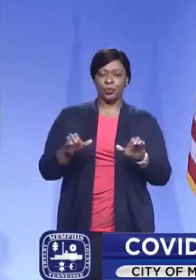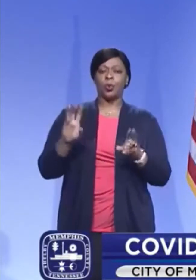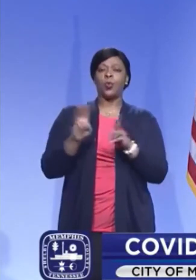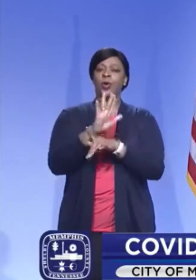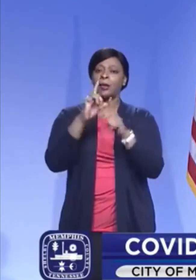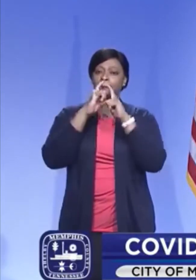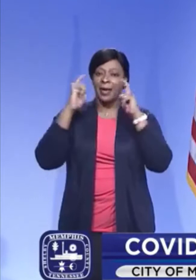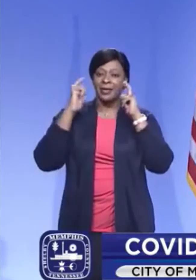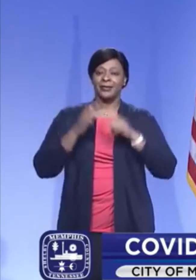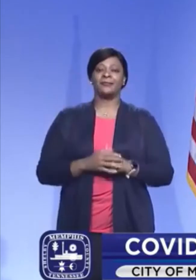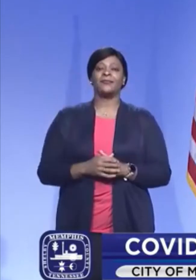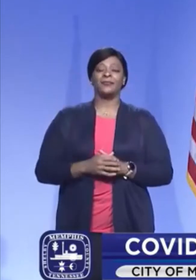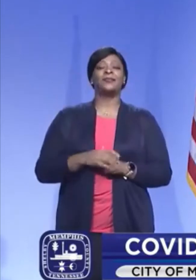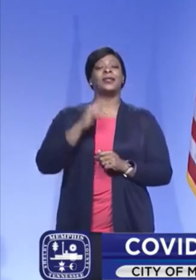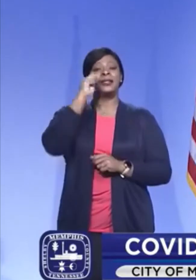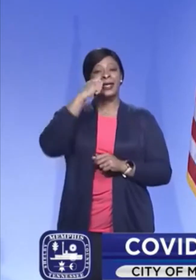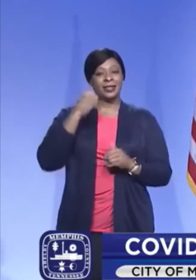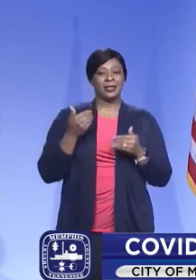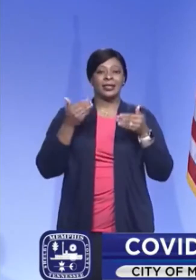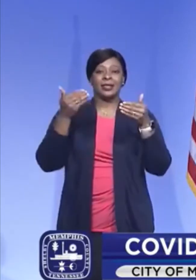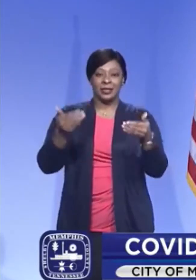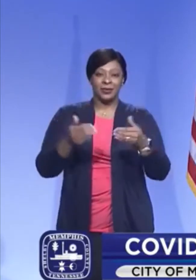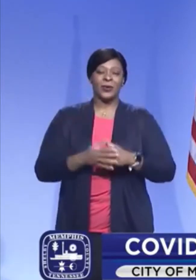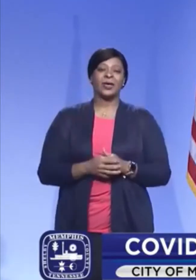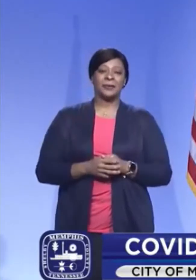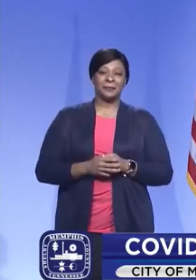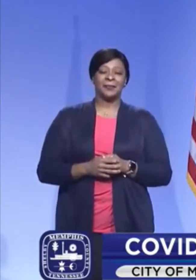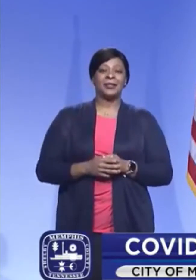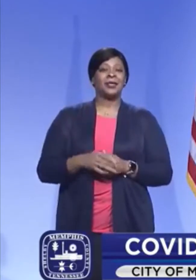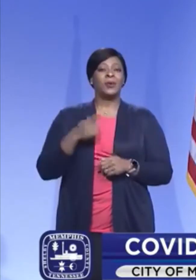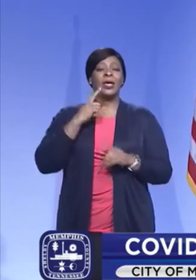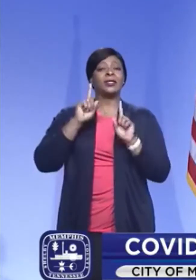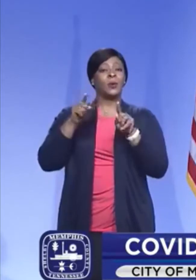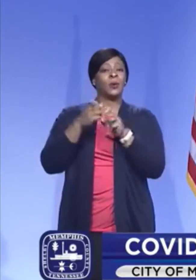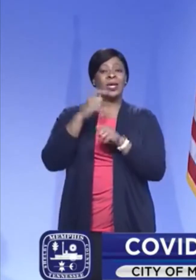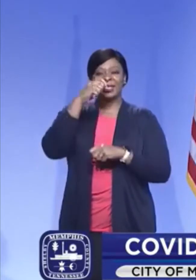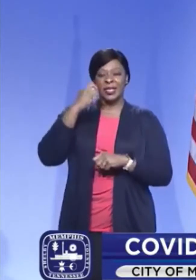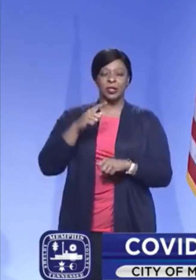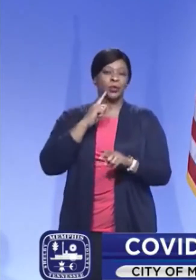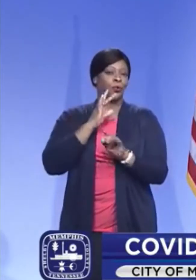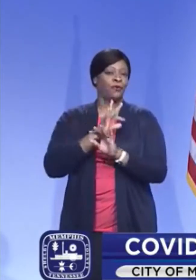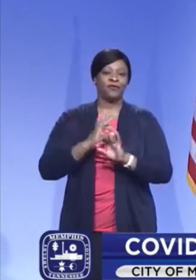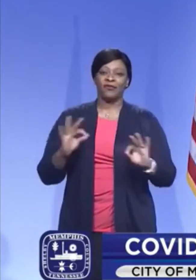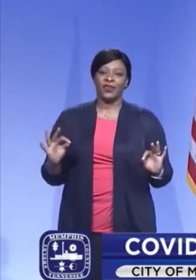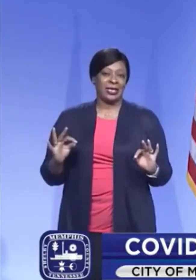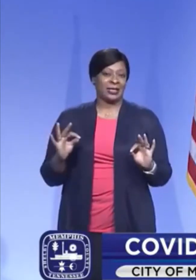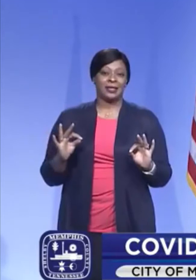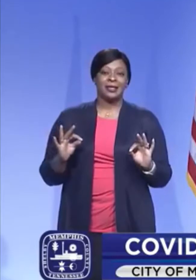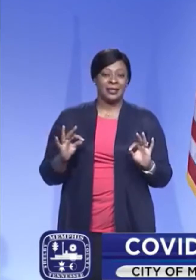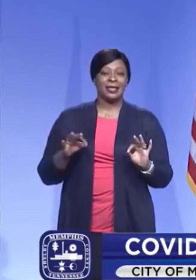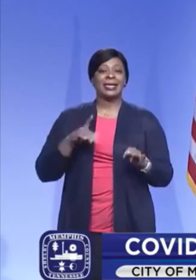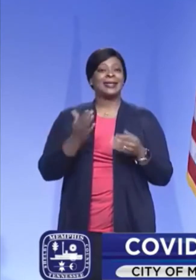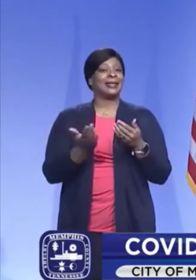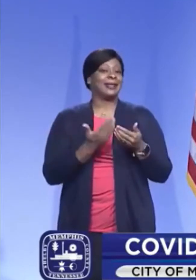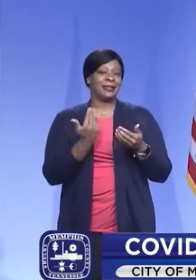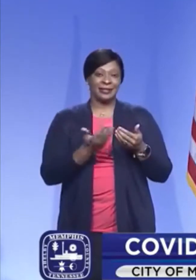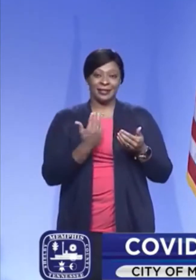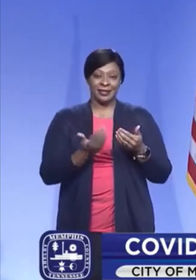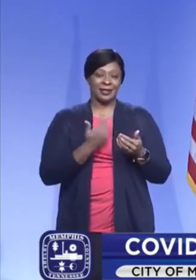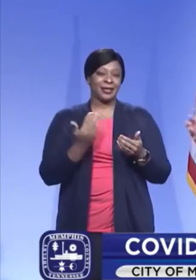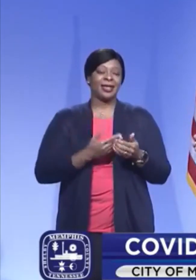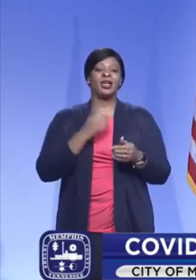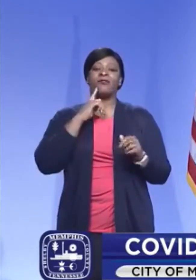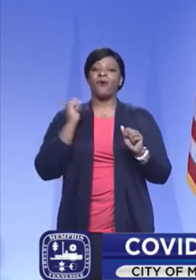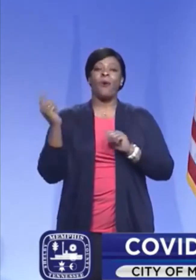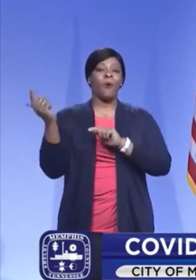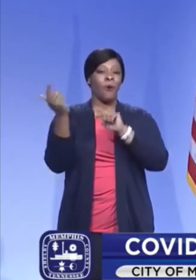mask. Get tested. When I say get tested, it's free, it's easy, and it's for